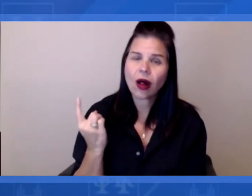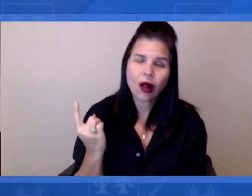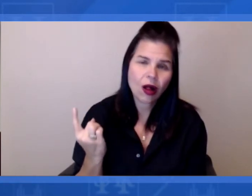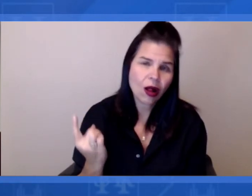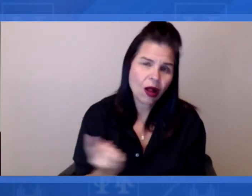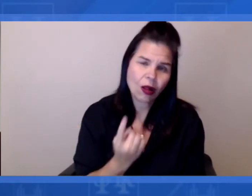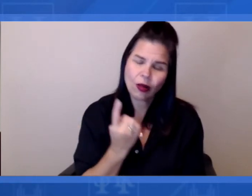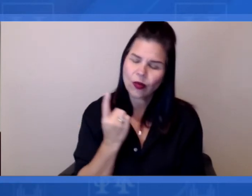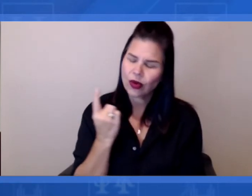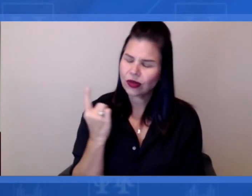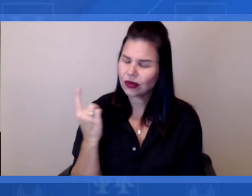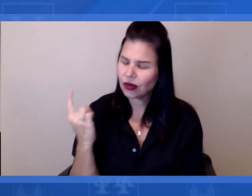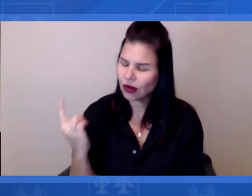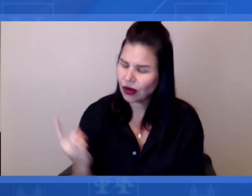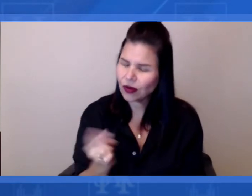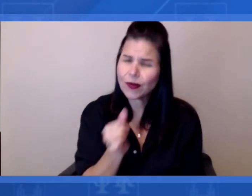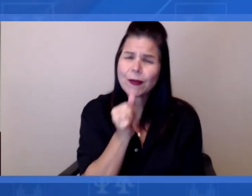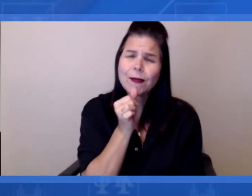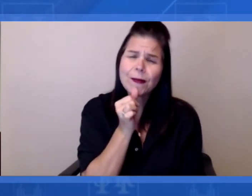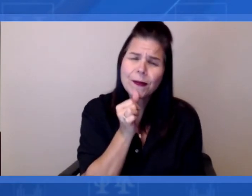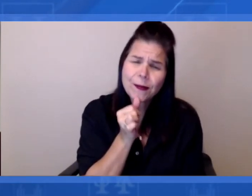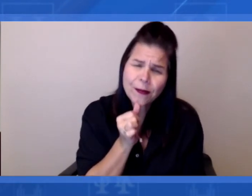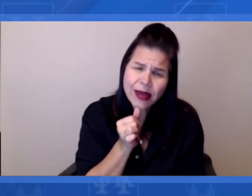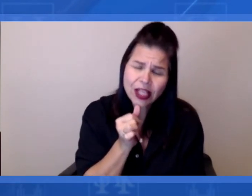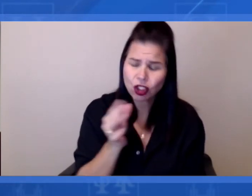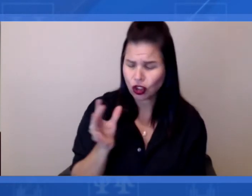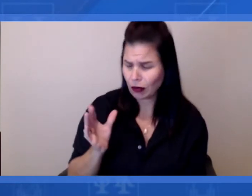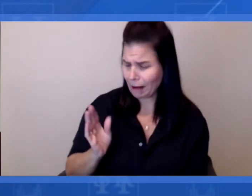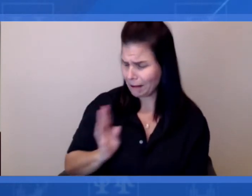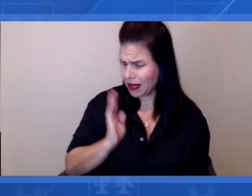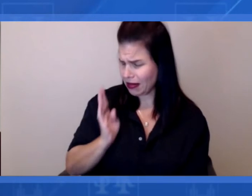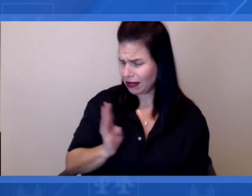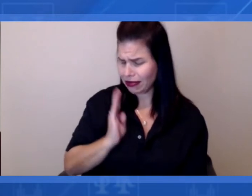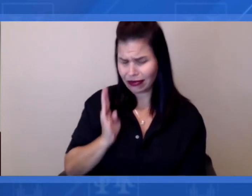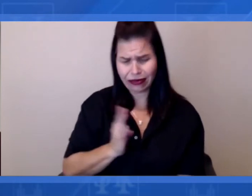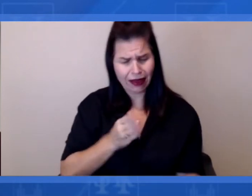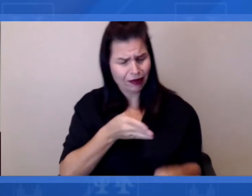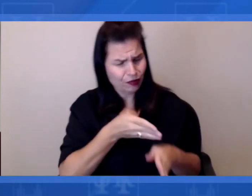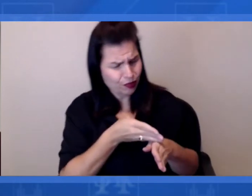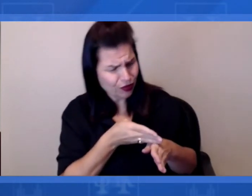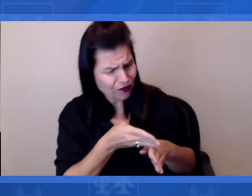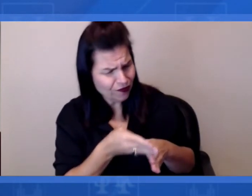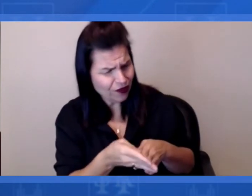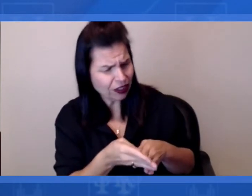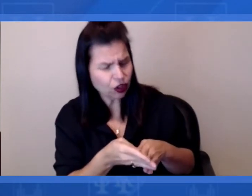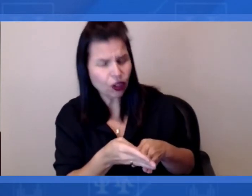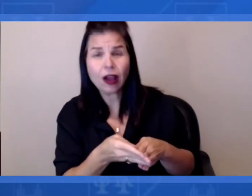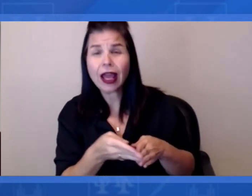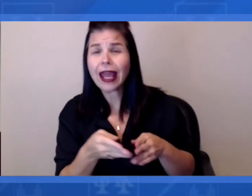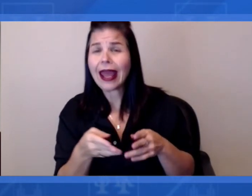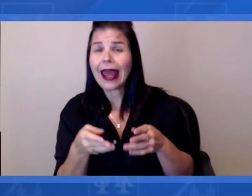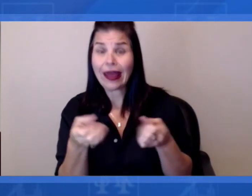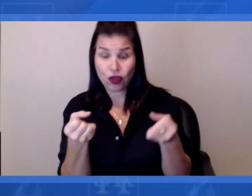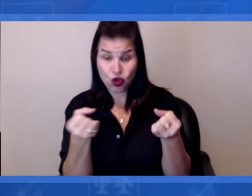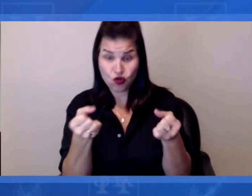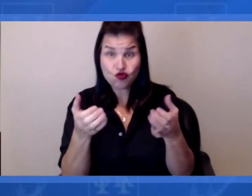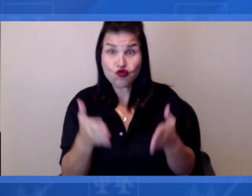most patient, courteous, professional, and very professional